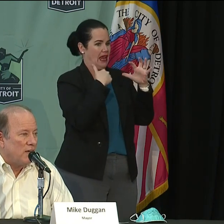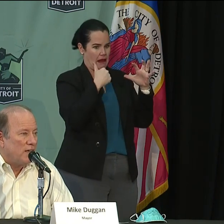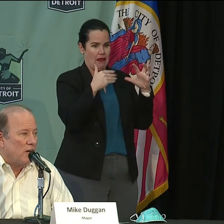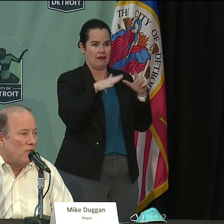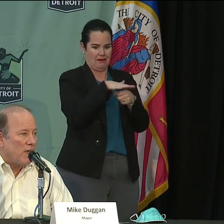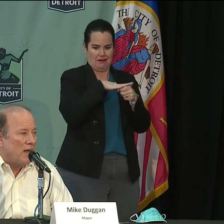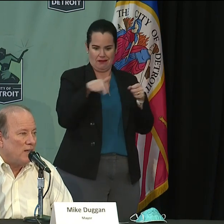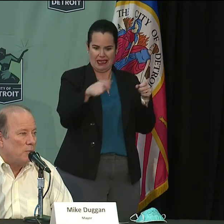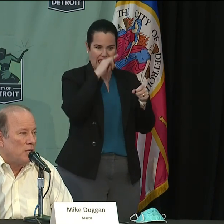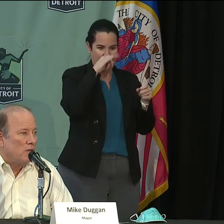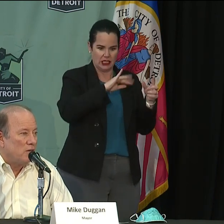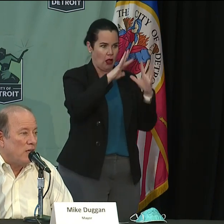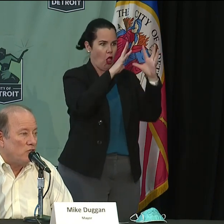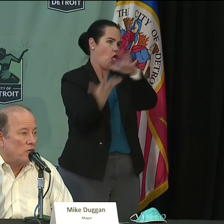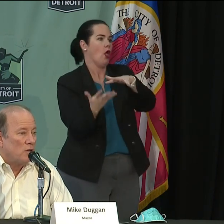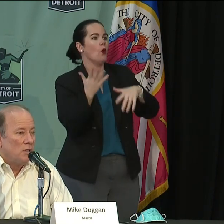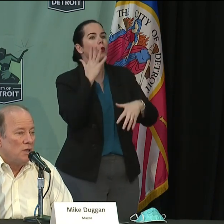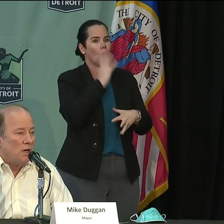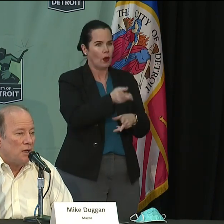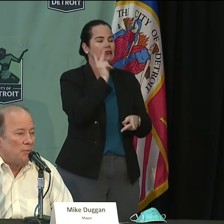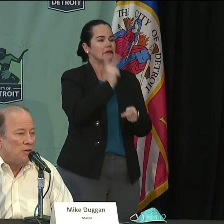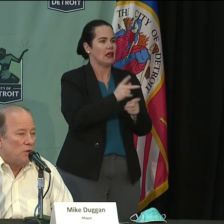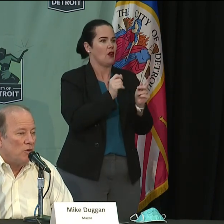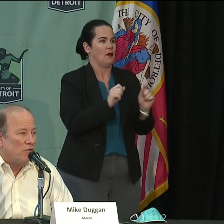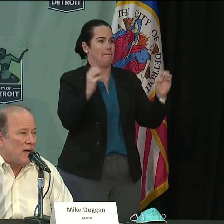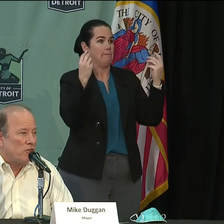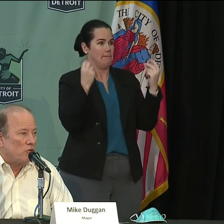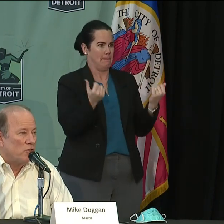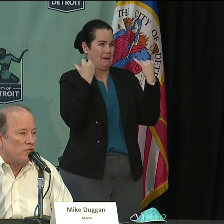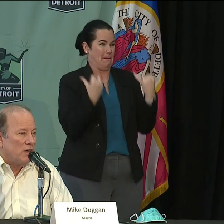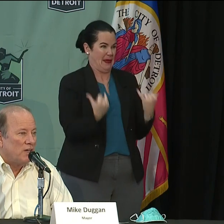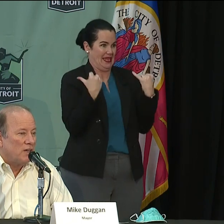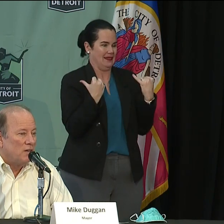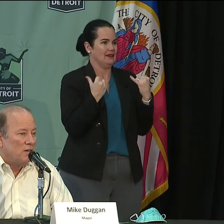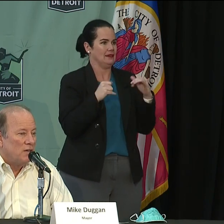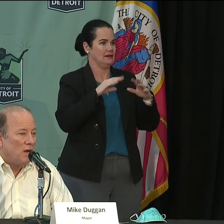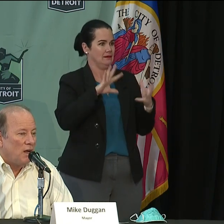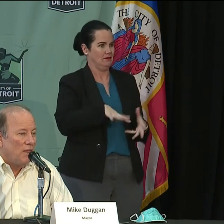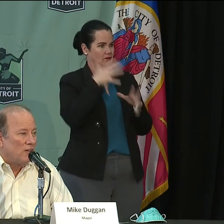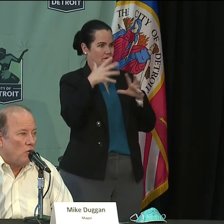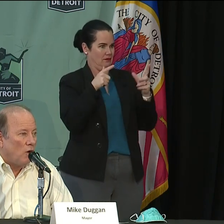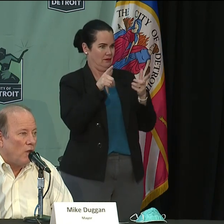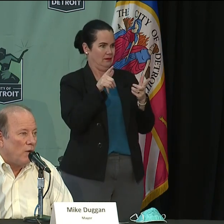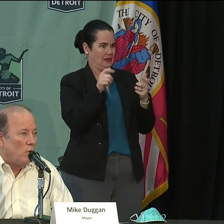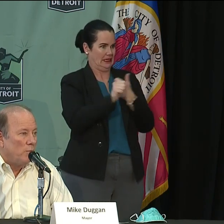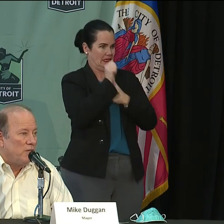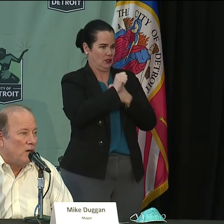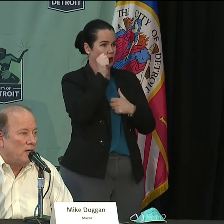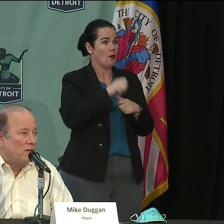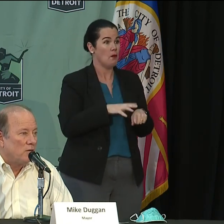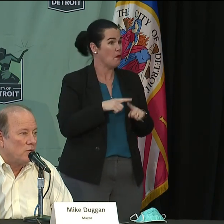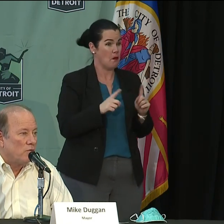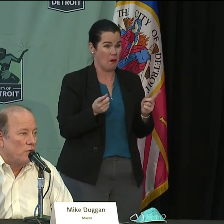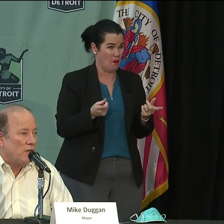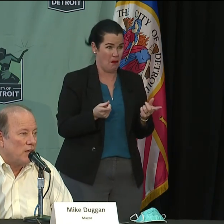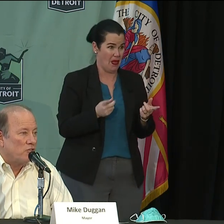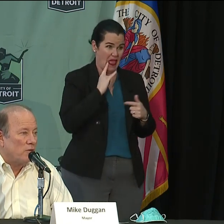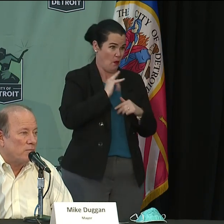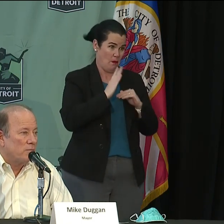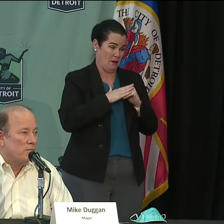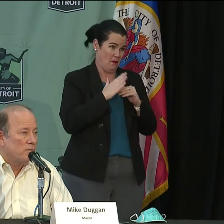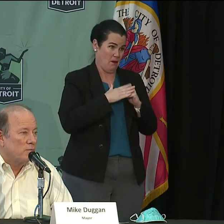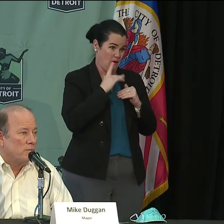and take care of that imminent danger. But if we don't find a source of funding, that's all that will be done for the